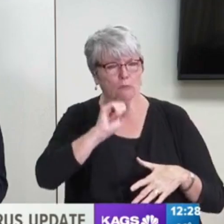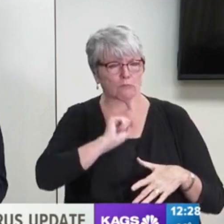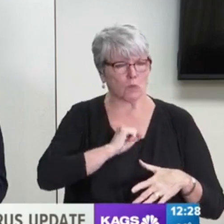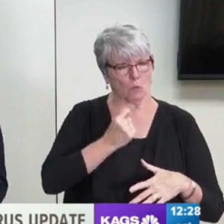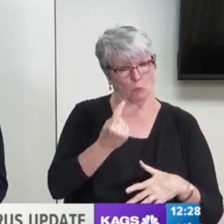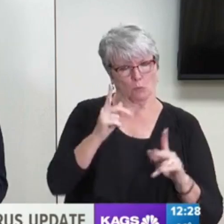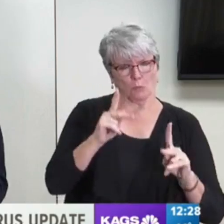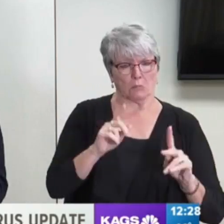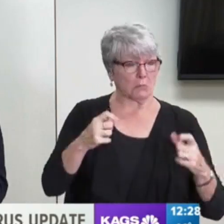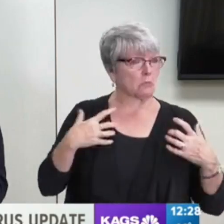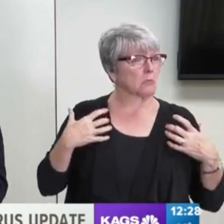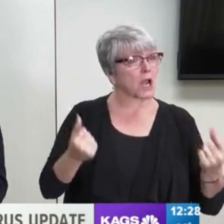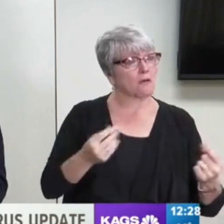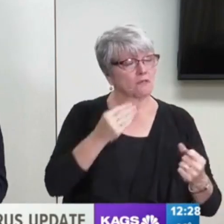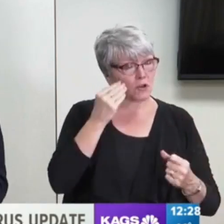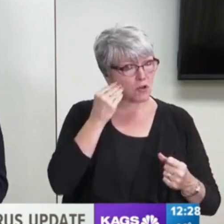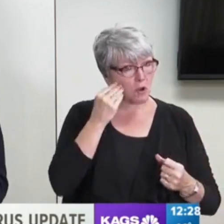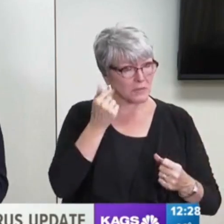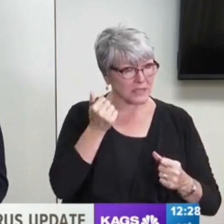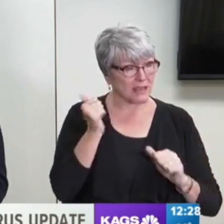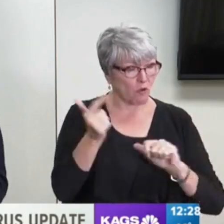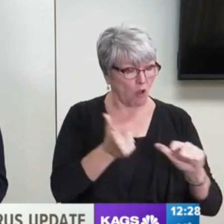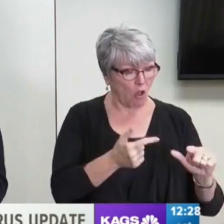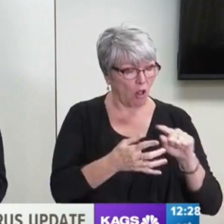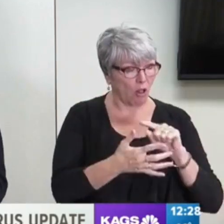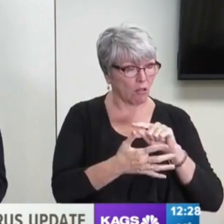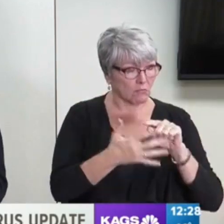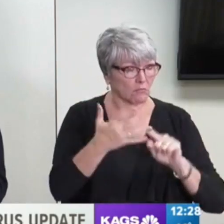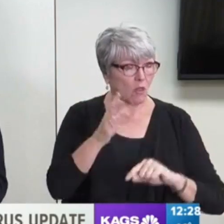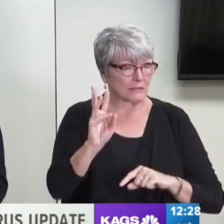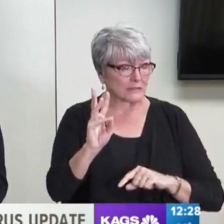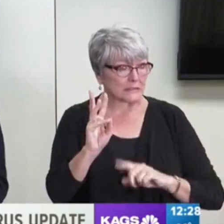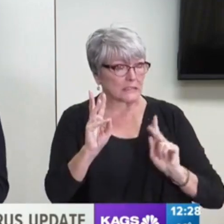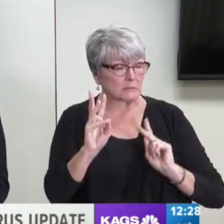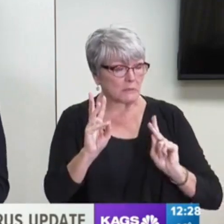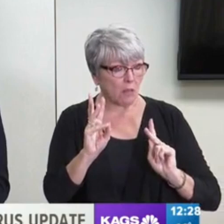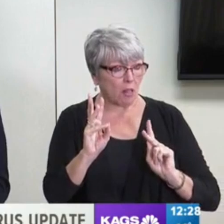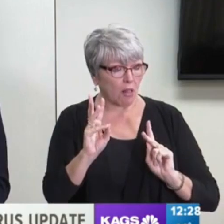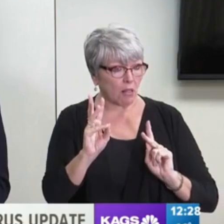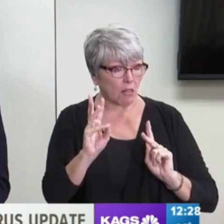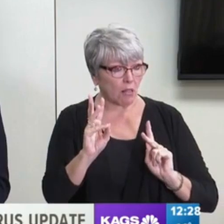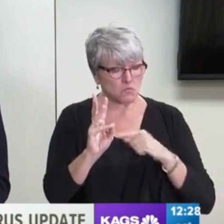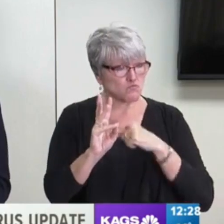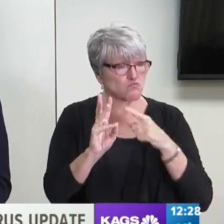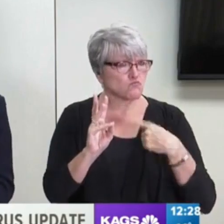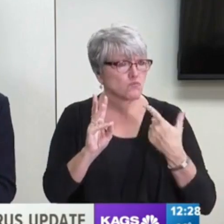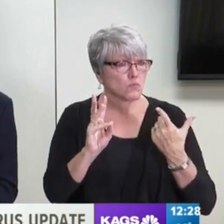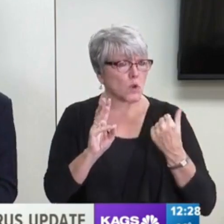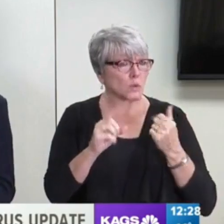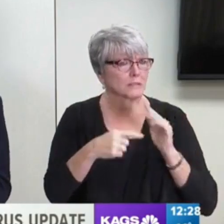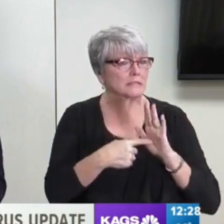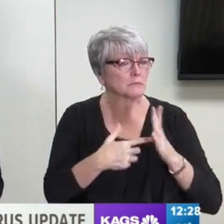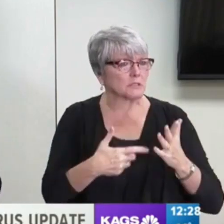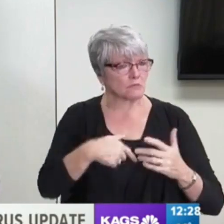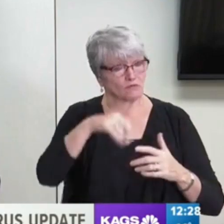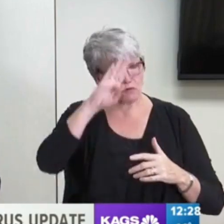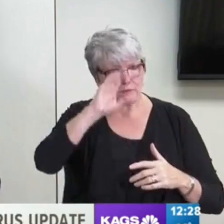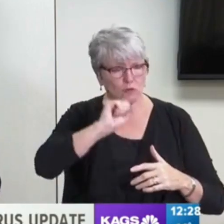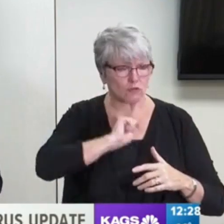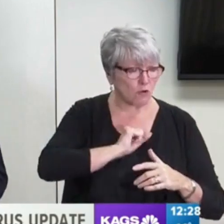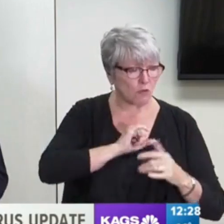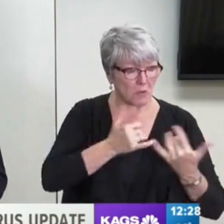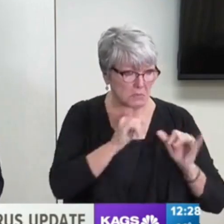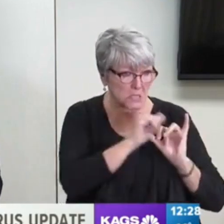being able to recover at home. Is that the case now for all six? What's the status of their symptoms and if they're all